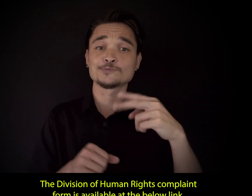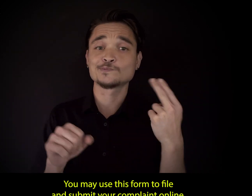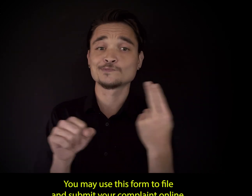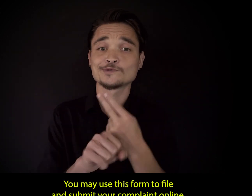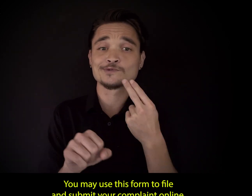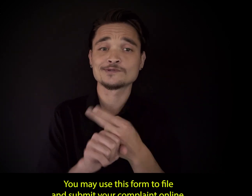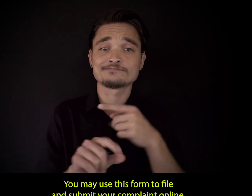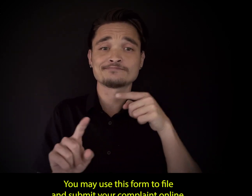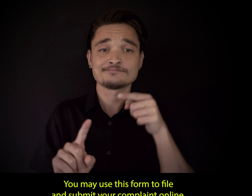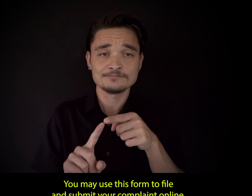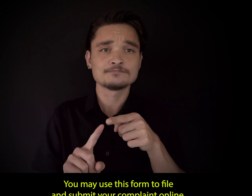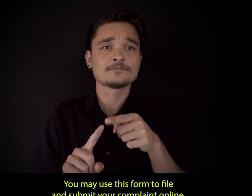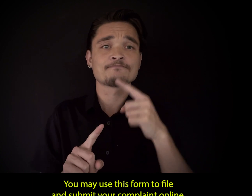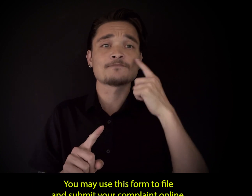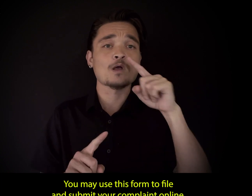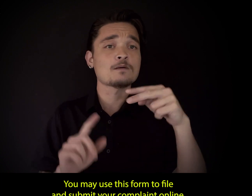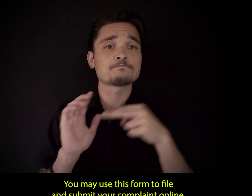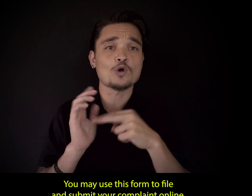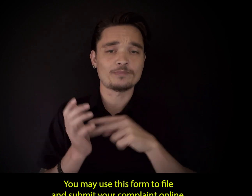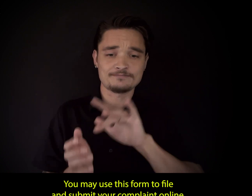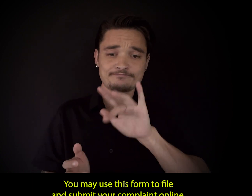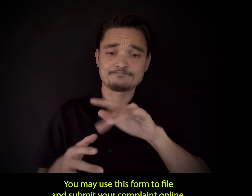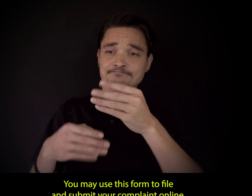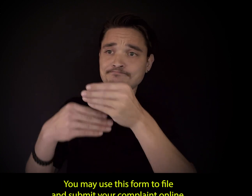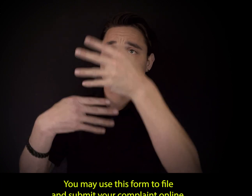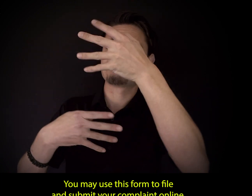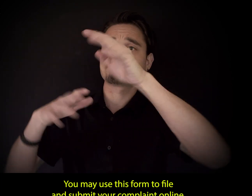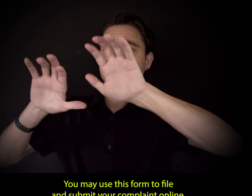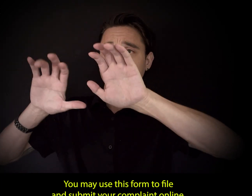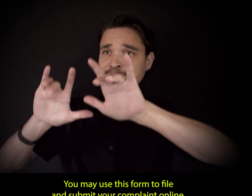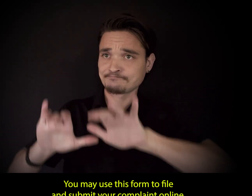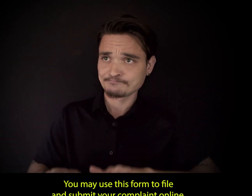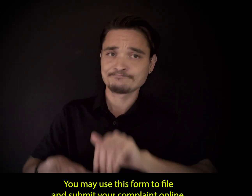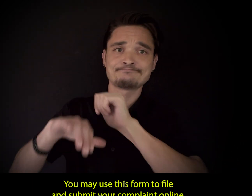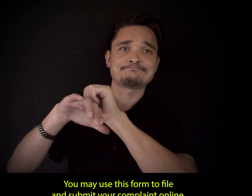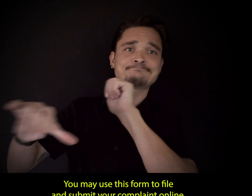You may use this form to file and submit your complaint online.